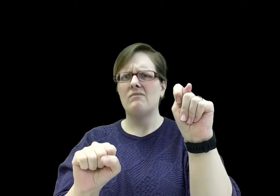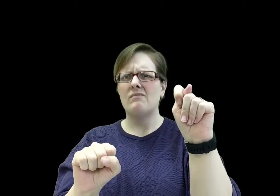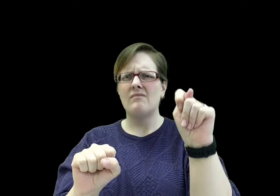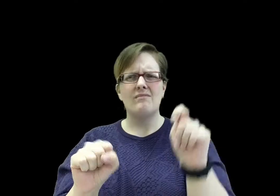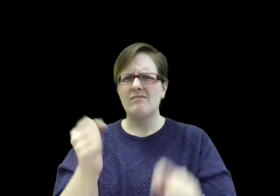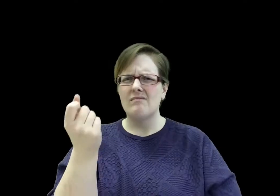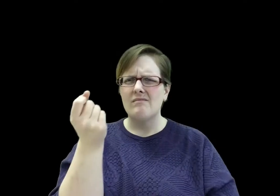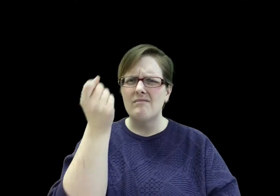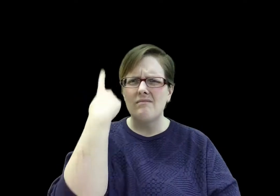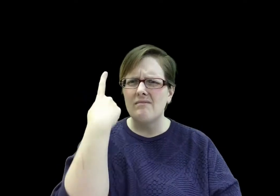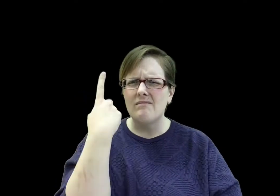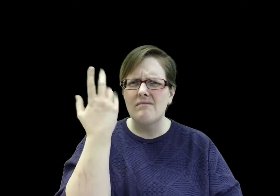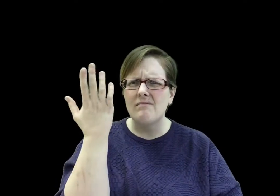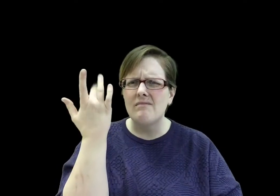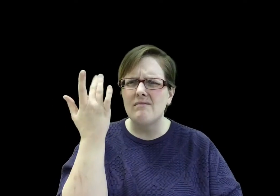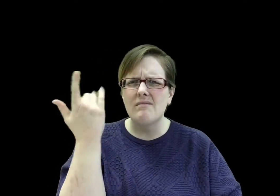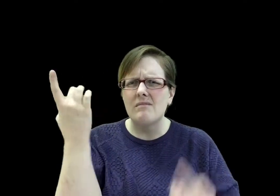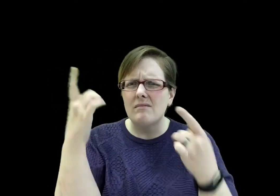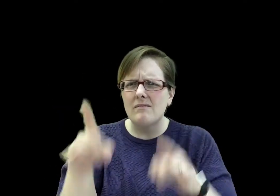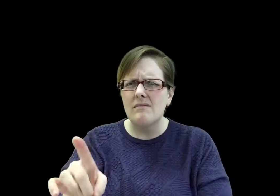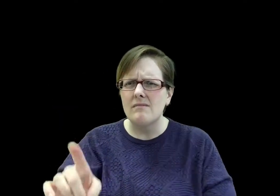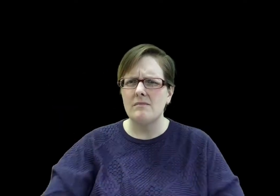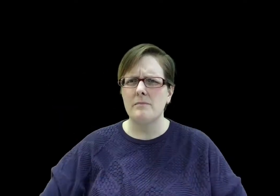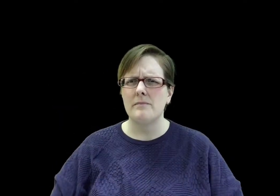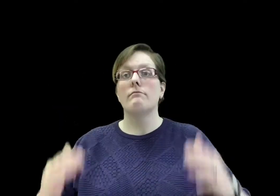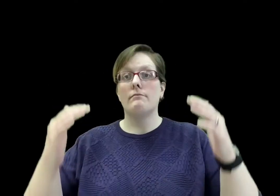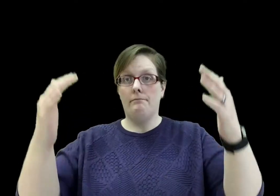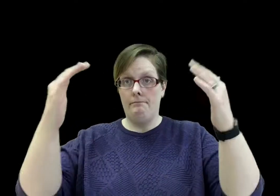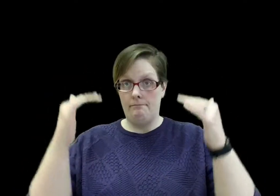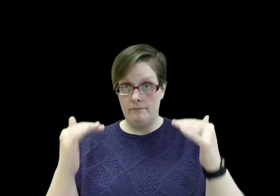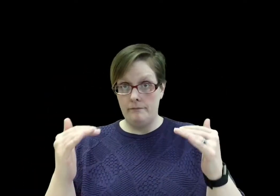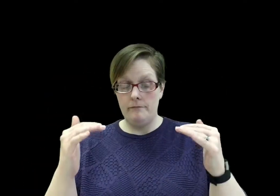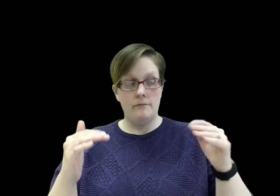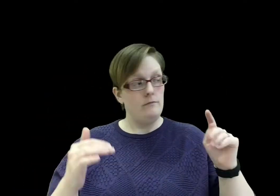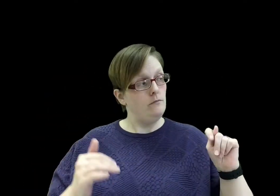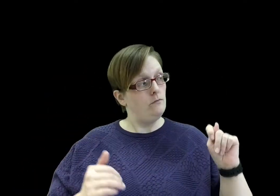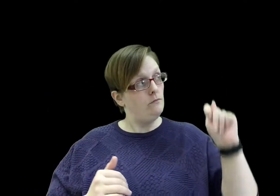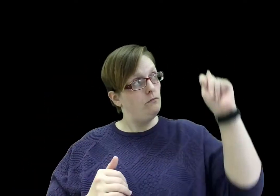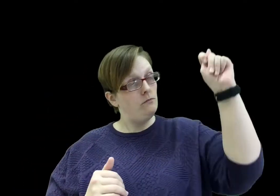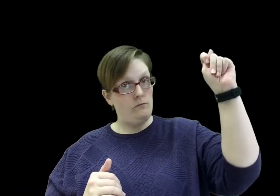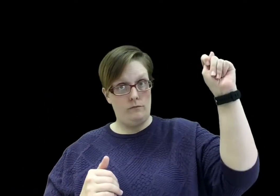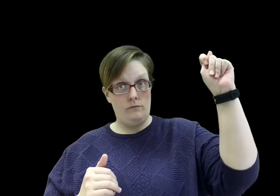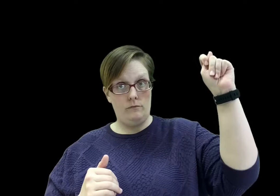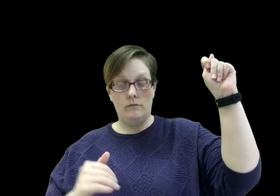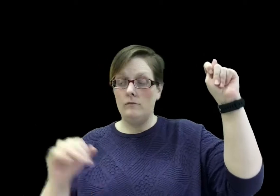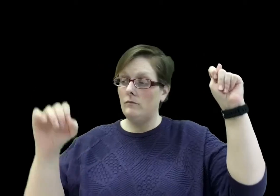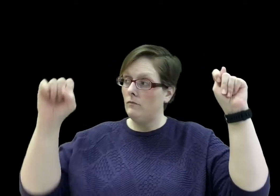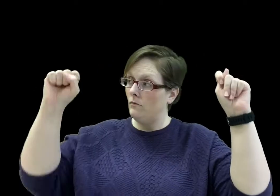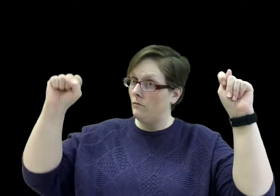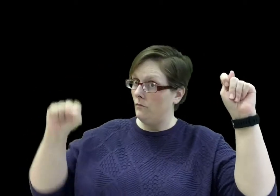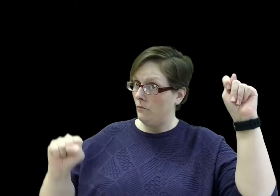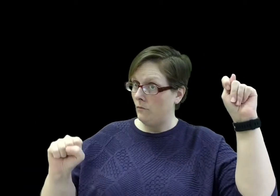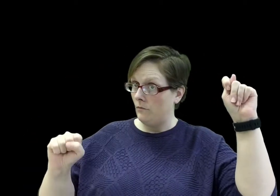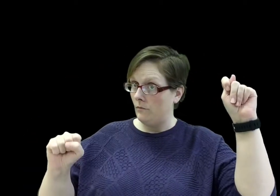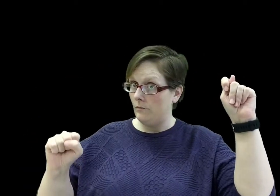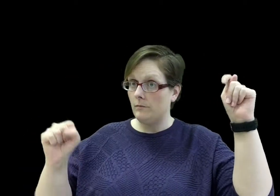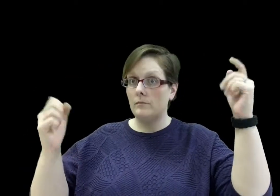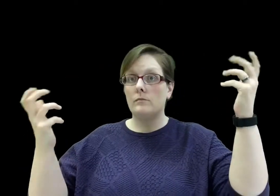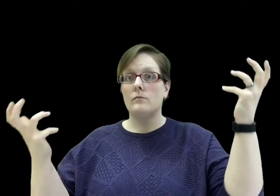short. And he didn't understand why did that happen. So next, he took a tall